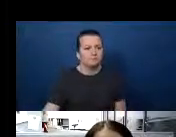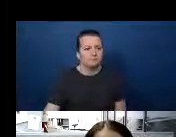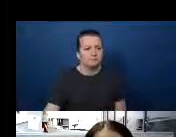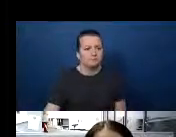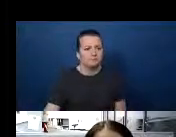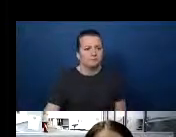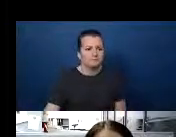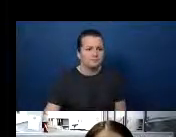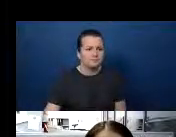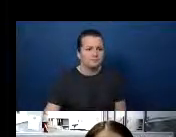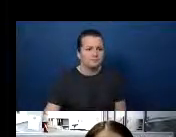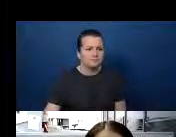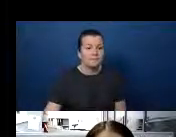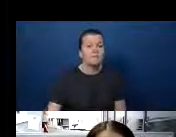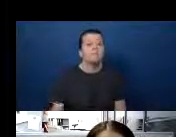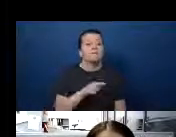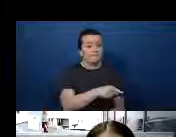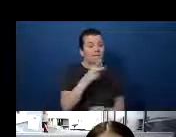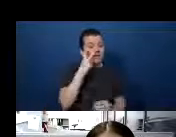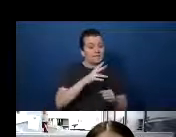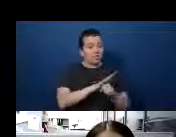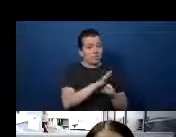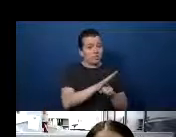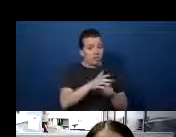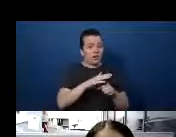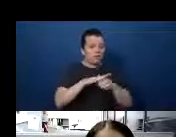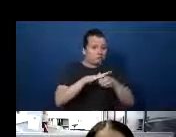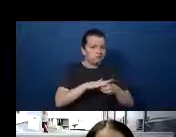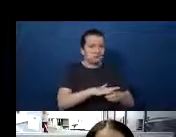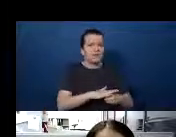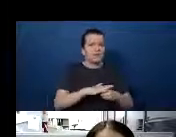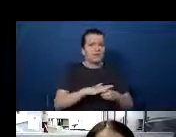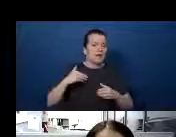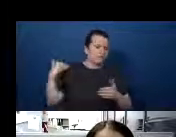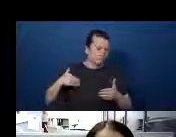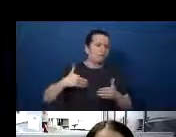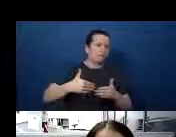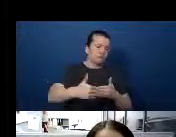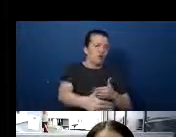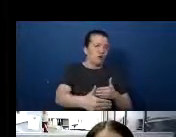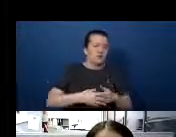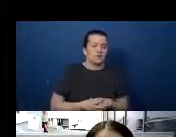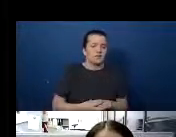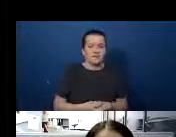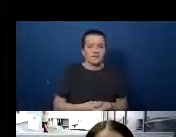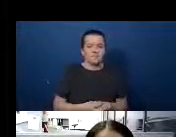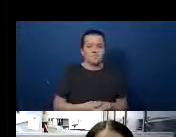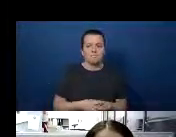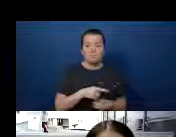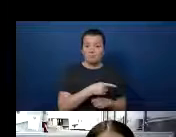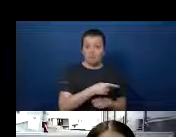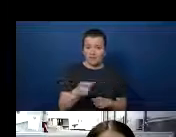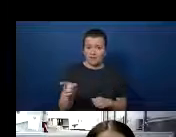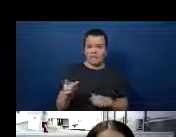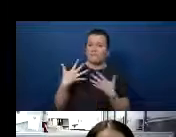target the atypical impairments of those with disability as abnormality, weakness, and vulnerability